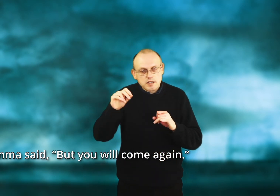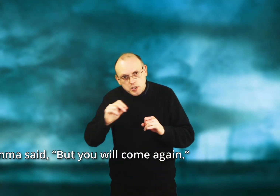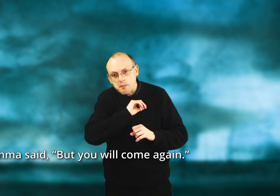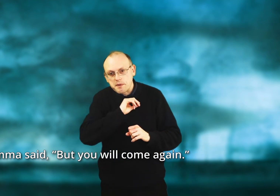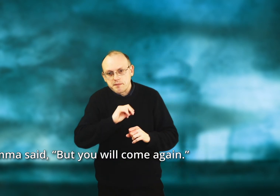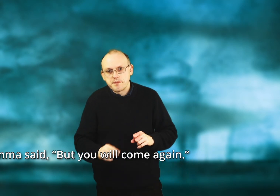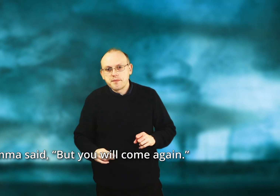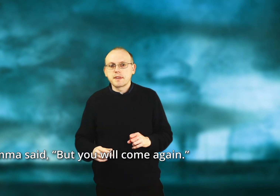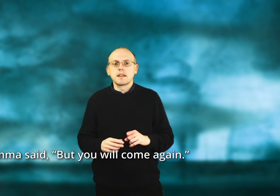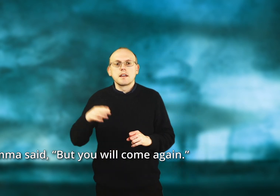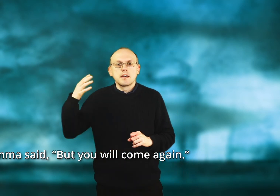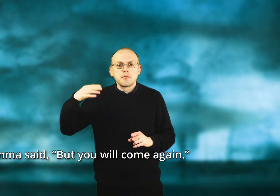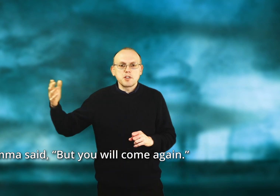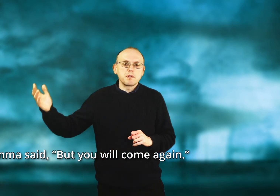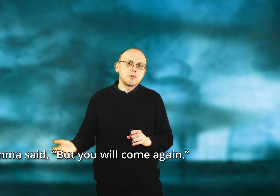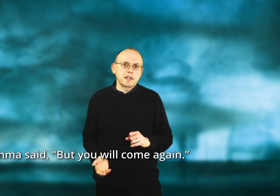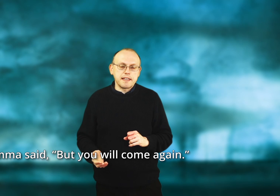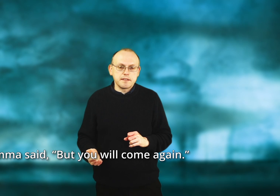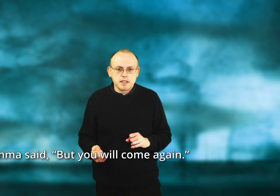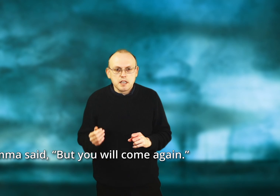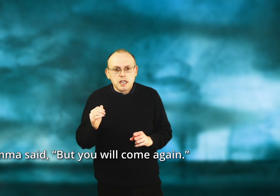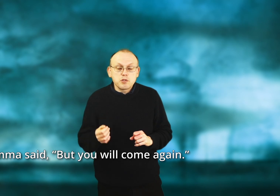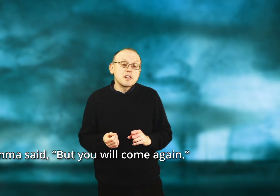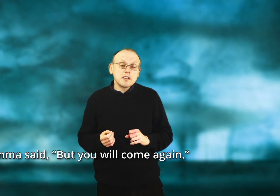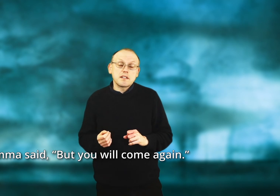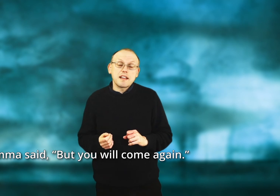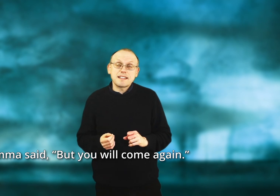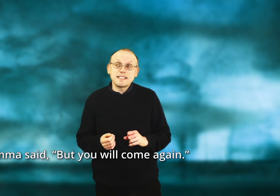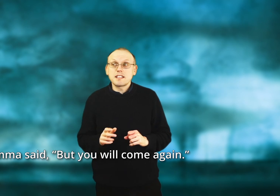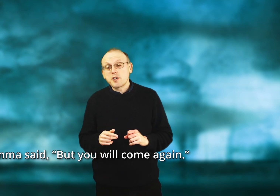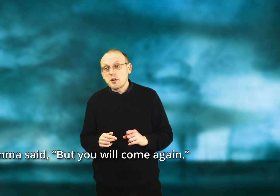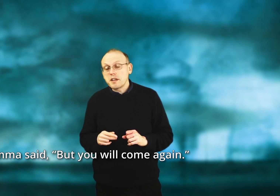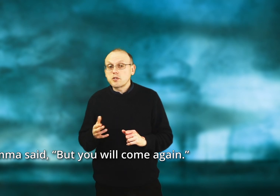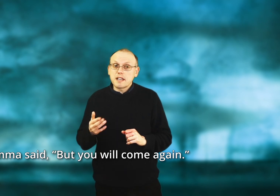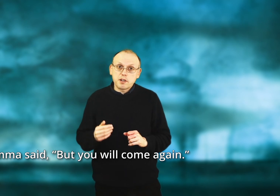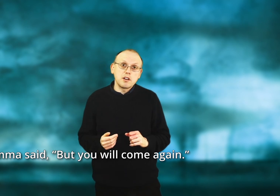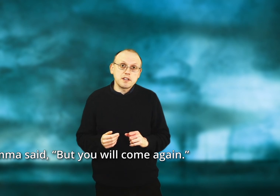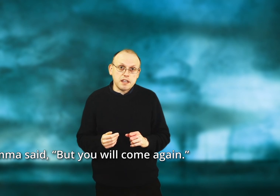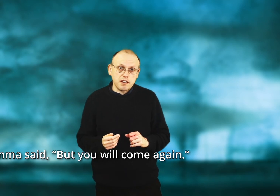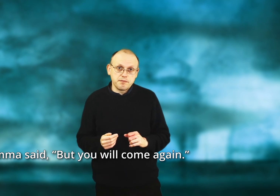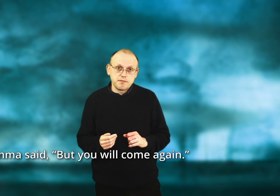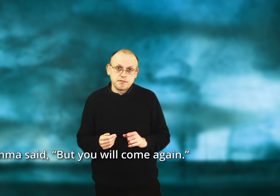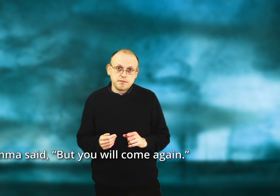comma. But you will come again. Do note that instead of a comma, you could have a colon here.